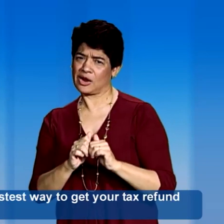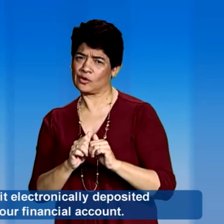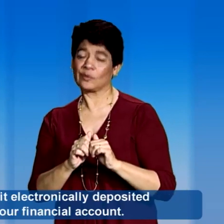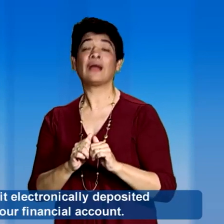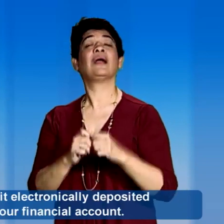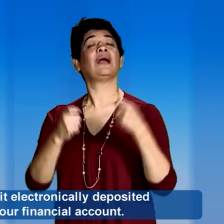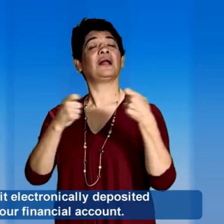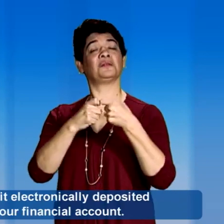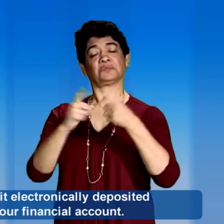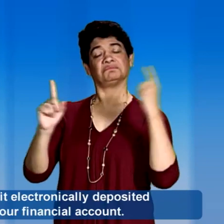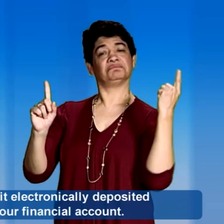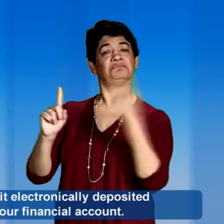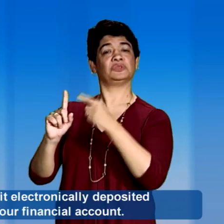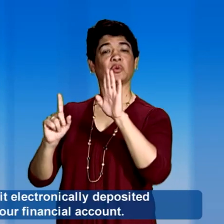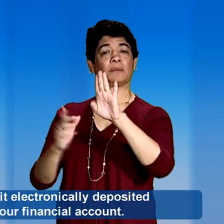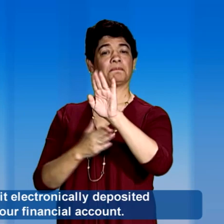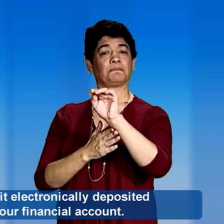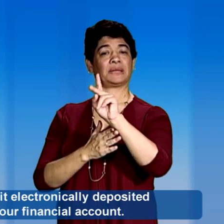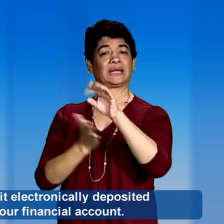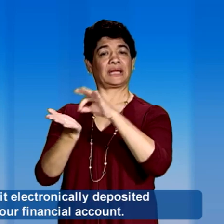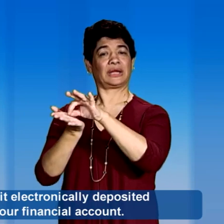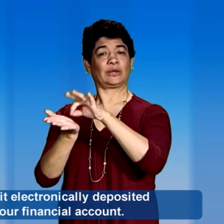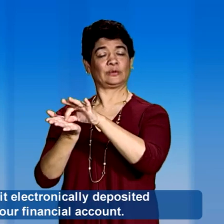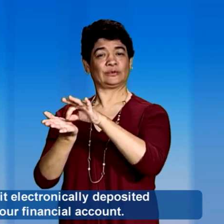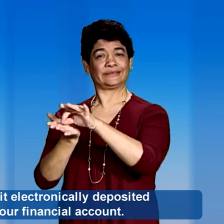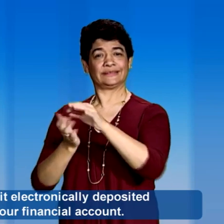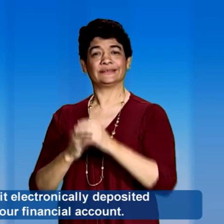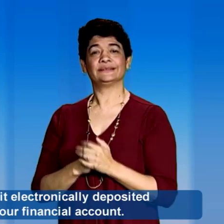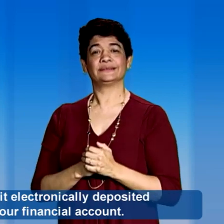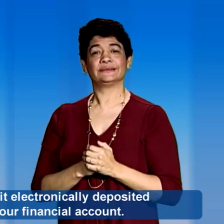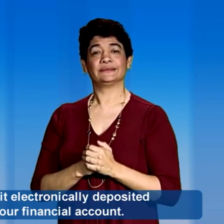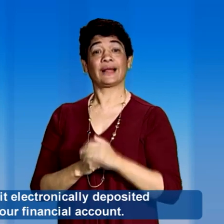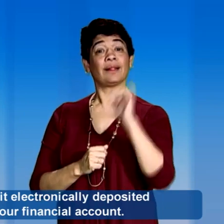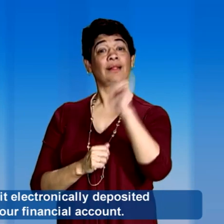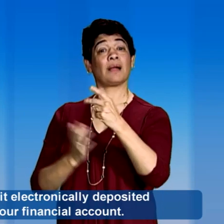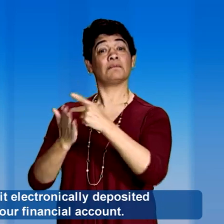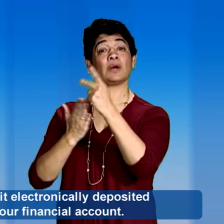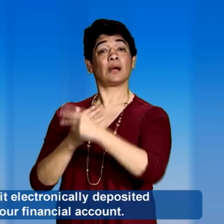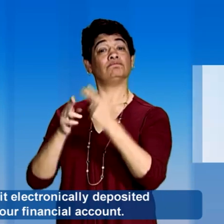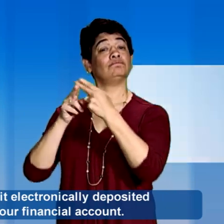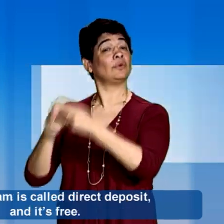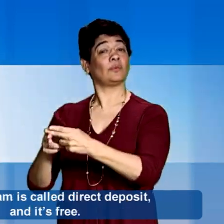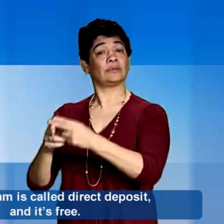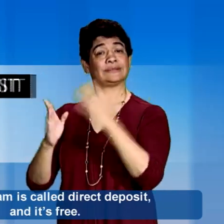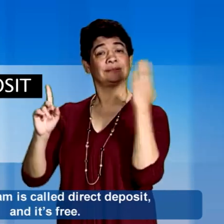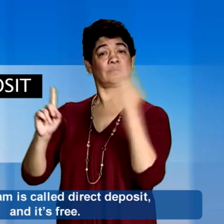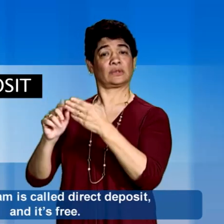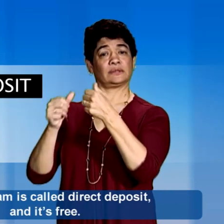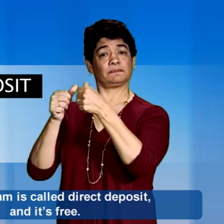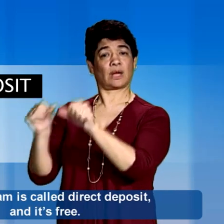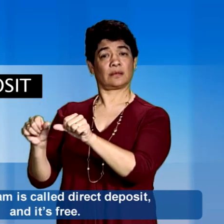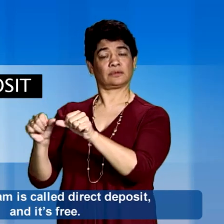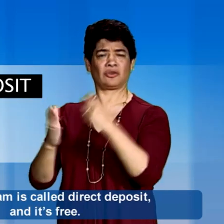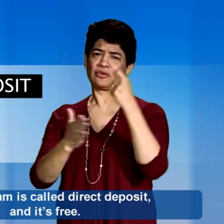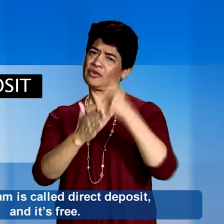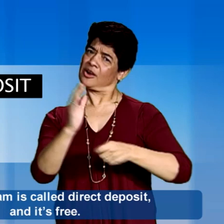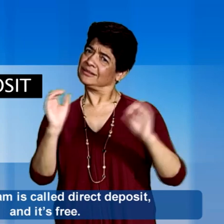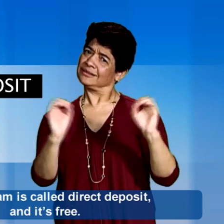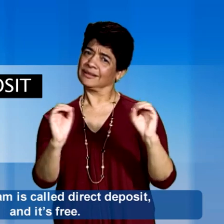is to have it electronically deposited into your financial account. The program is called Direct Deposit and